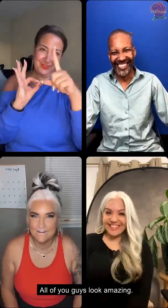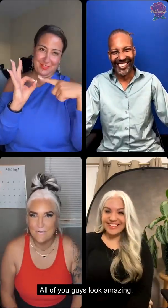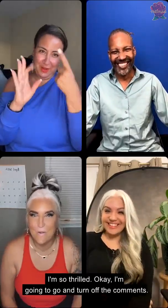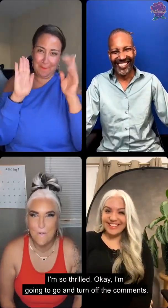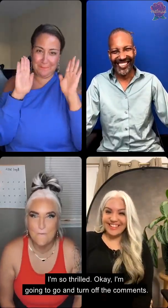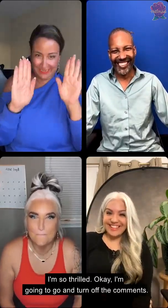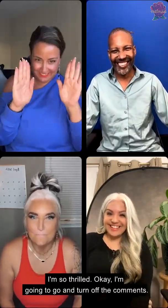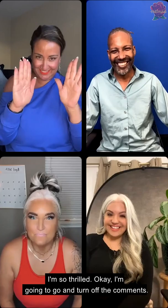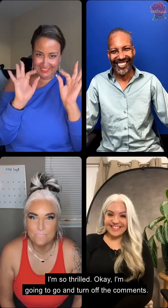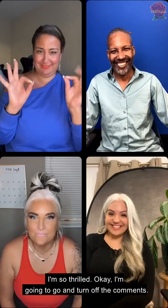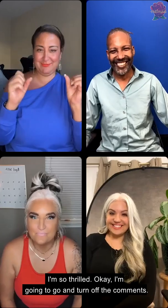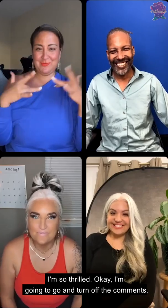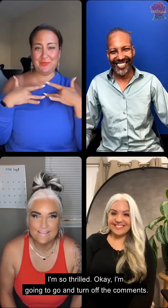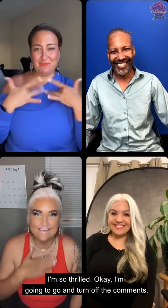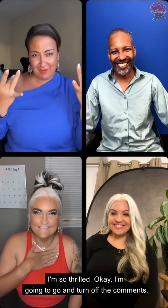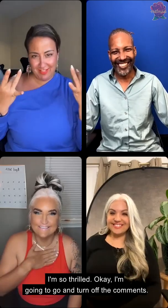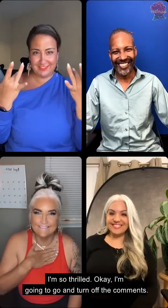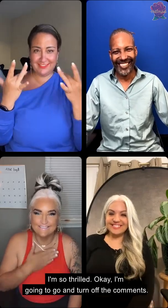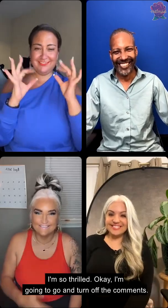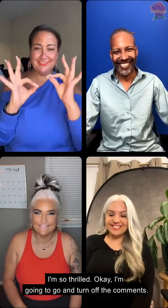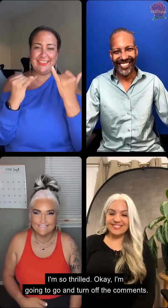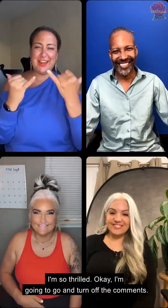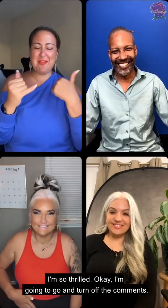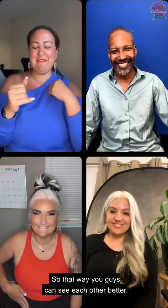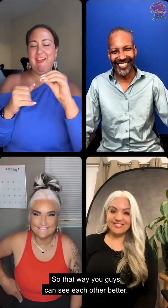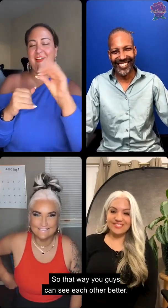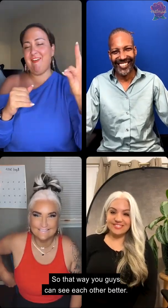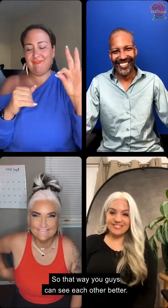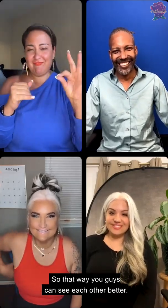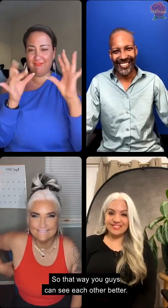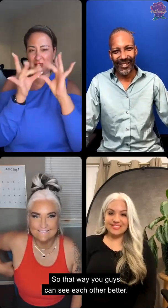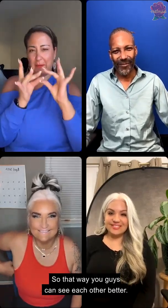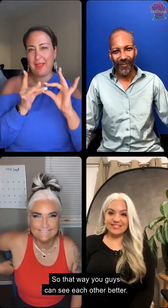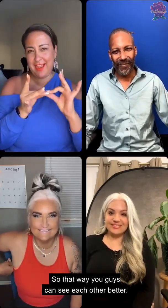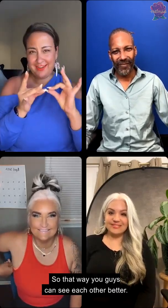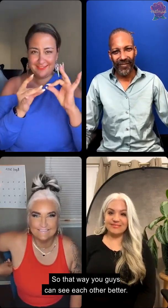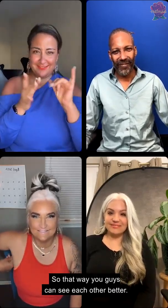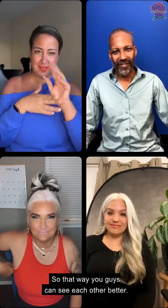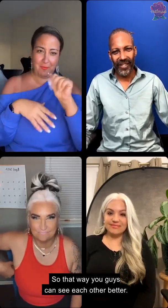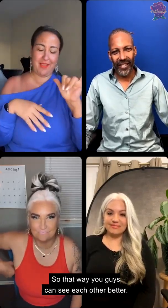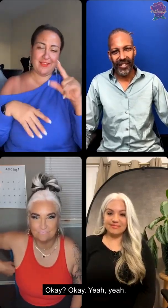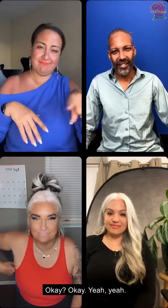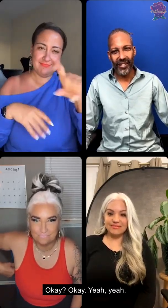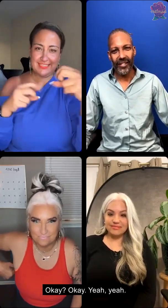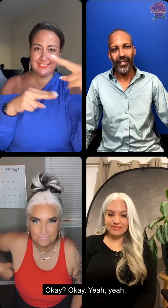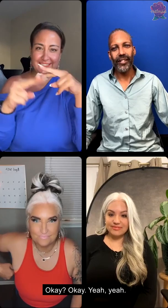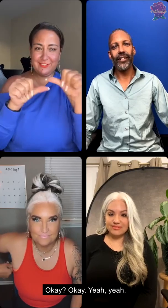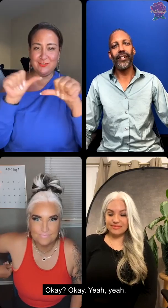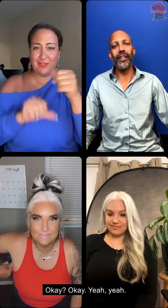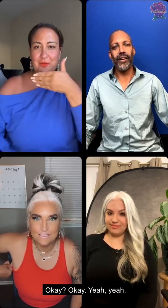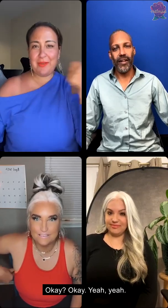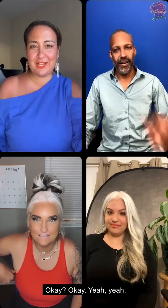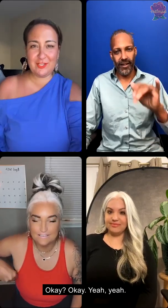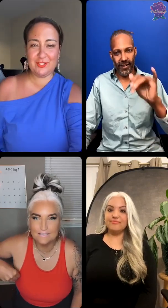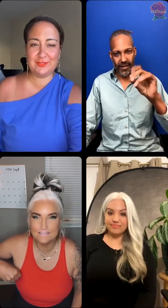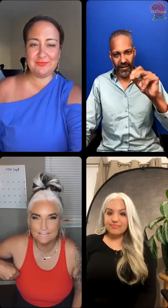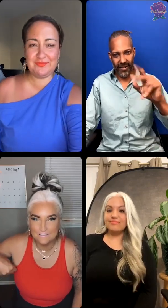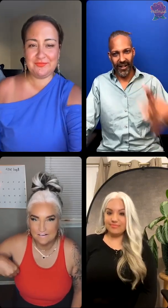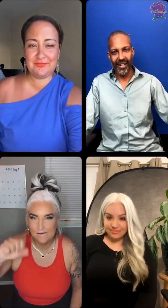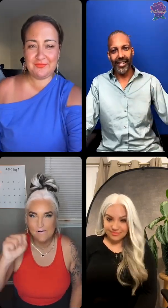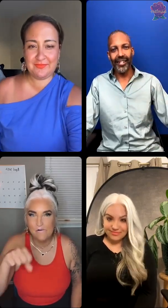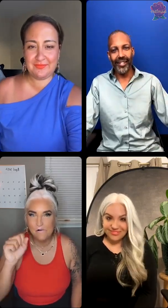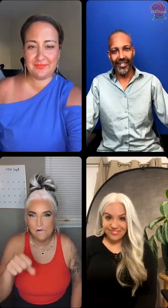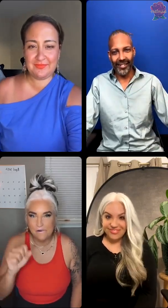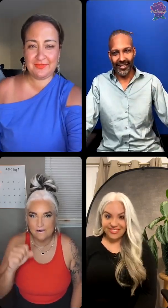All of you guys look amazing. I'm so thrilled. Okay, I'm going to go and turn off the comments so that way you guys can see each other better. Okay, okay.